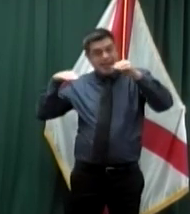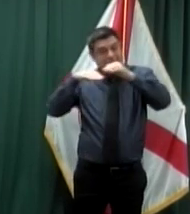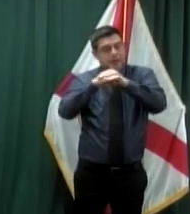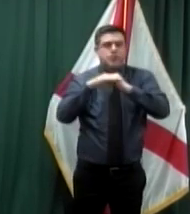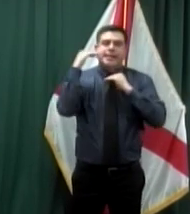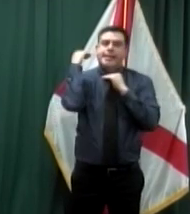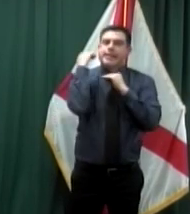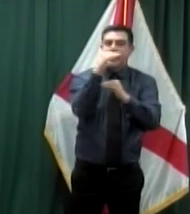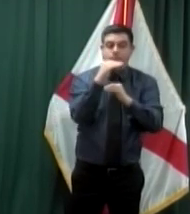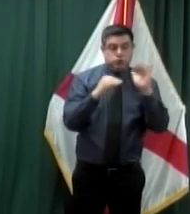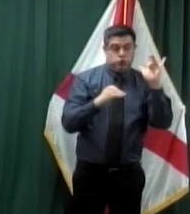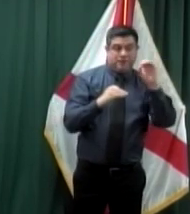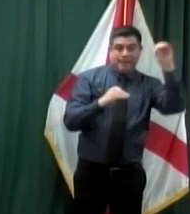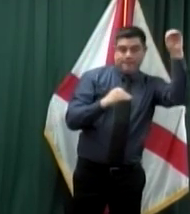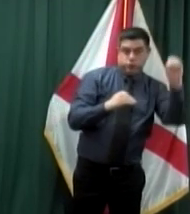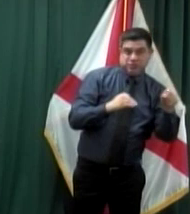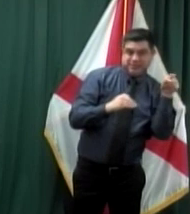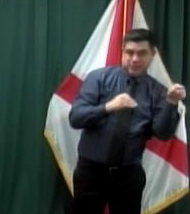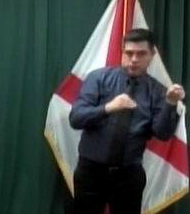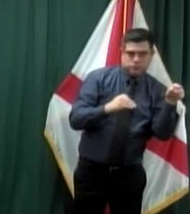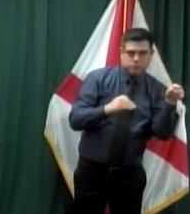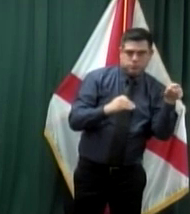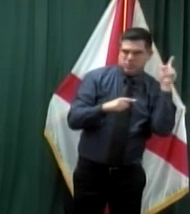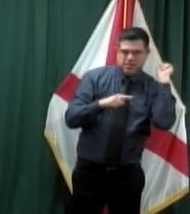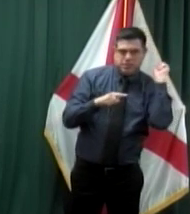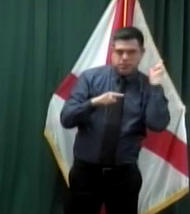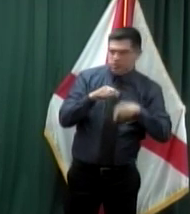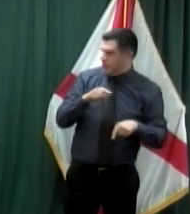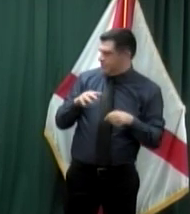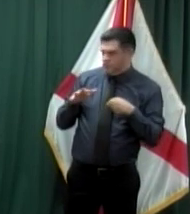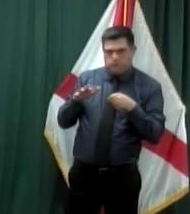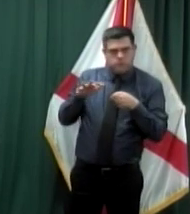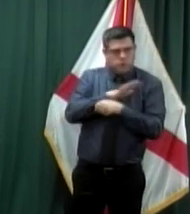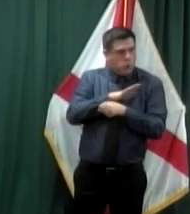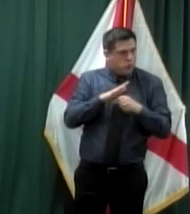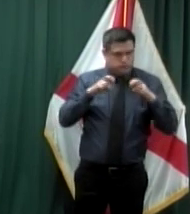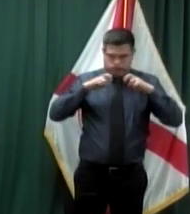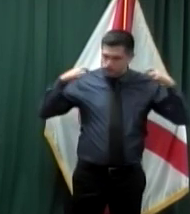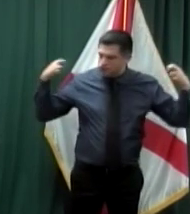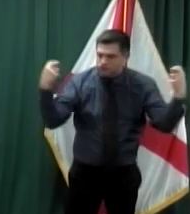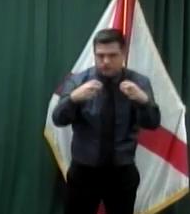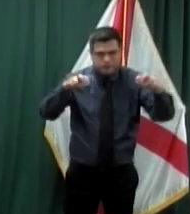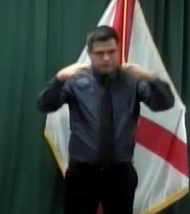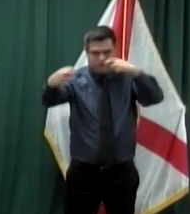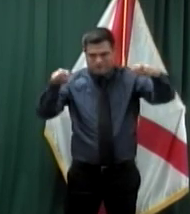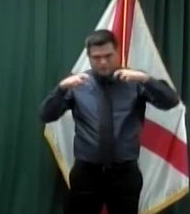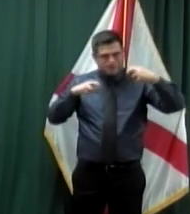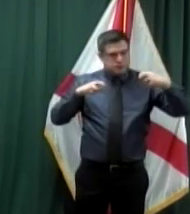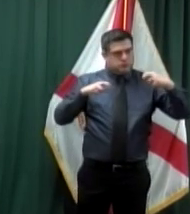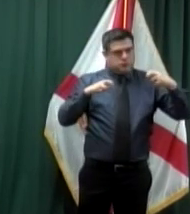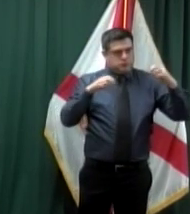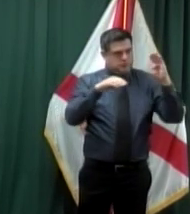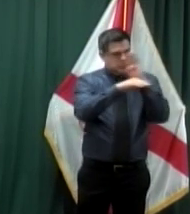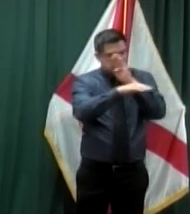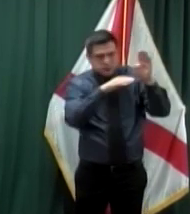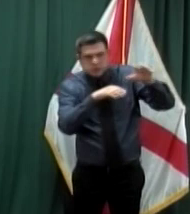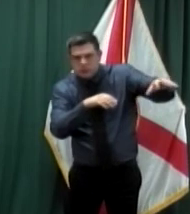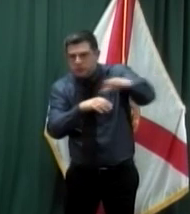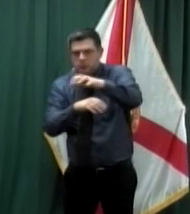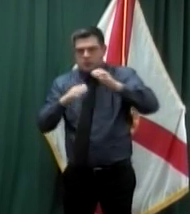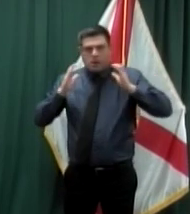increase and incur more expense, but it can only operate at 50% capacity, which is not even getting them to a break-even